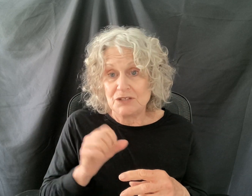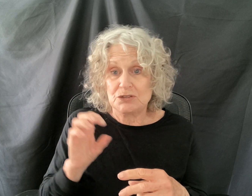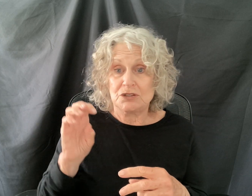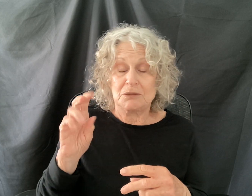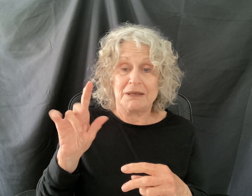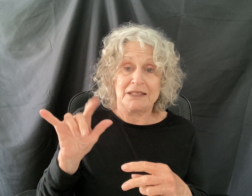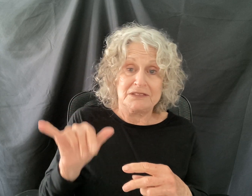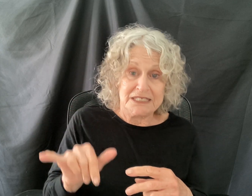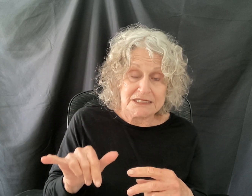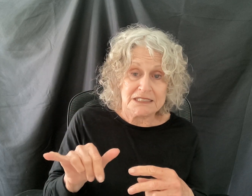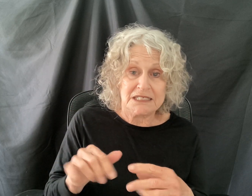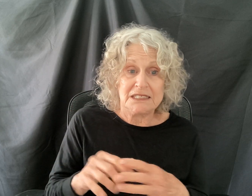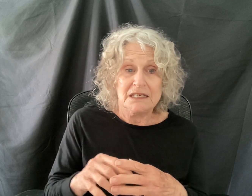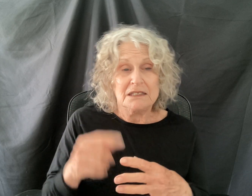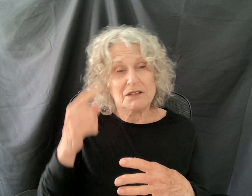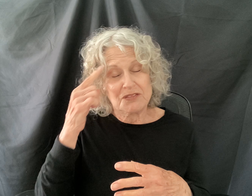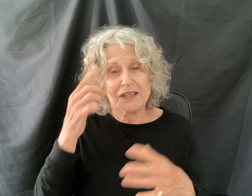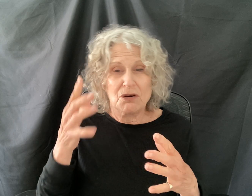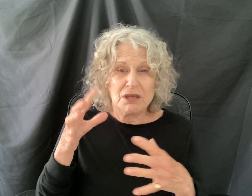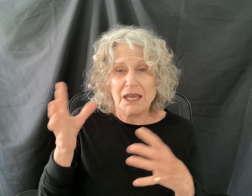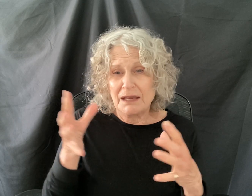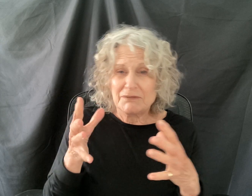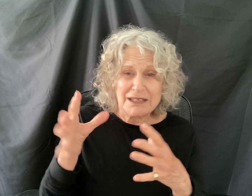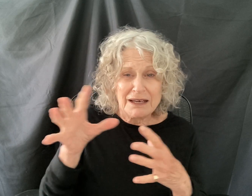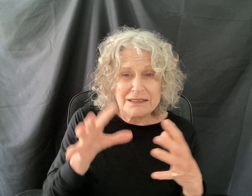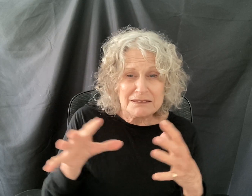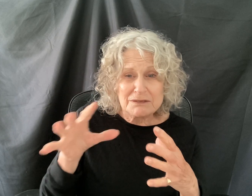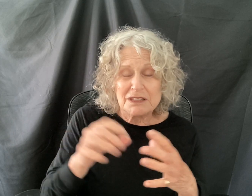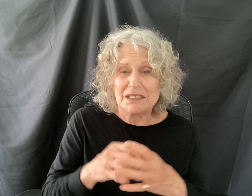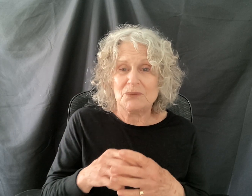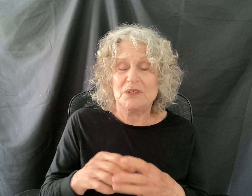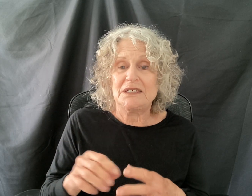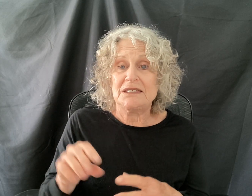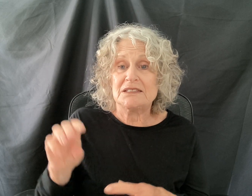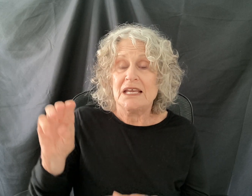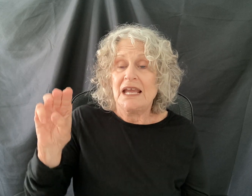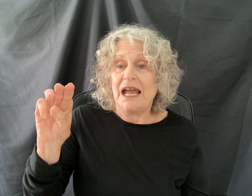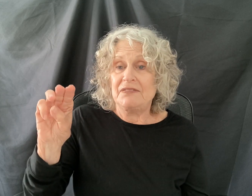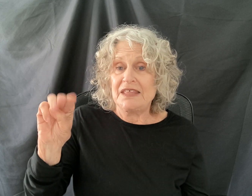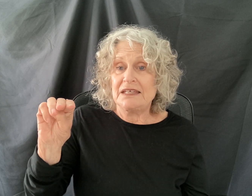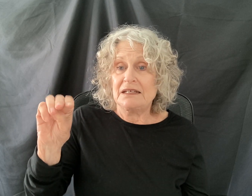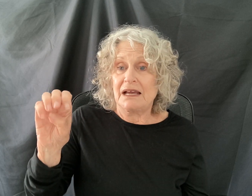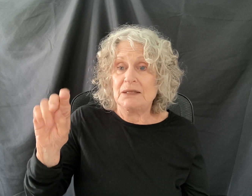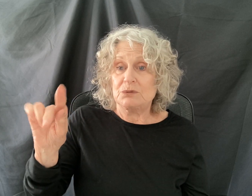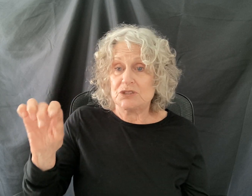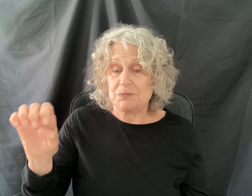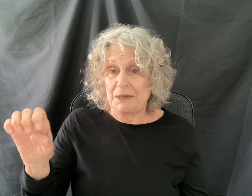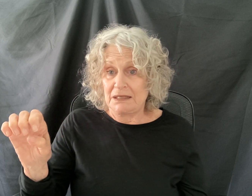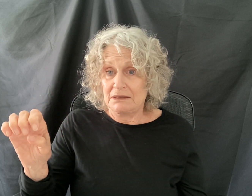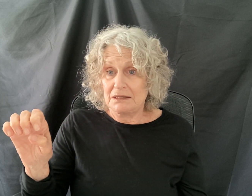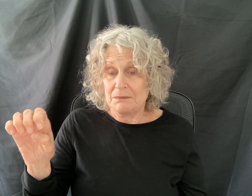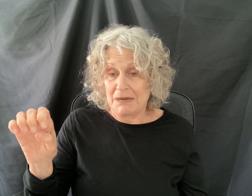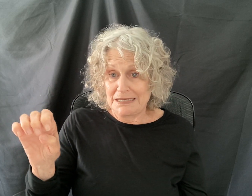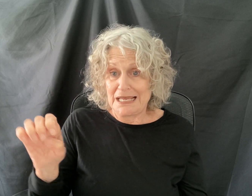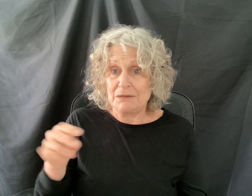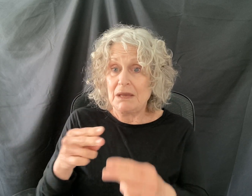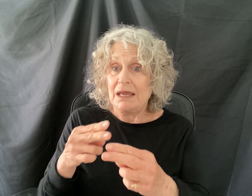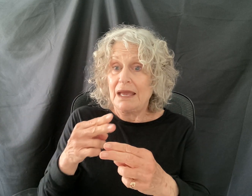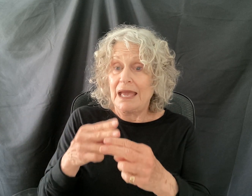you'll look at my ethnicity. You think, okay, I'm kind of thinking what it is. And then I will spell my name, and